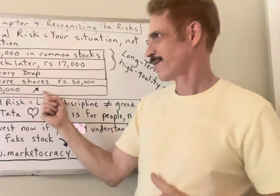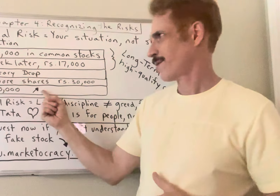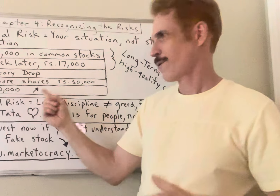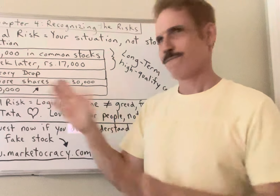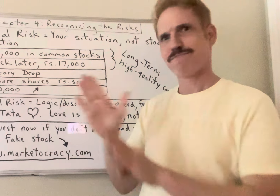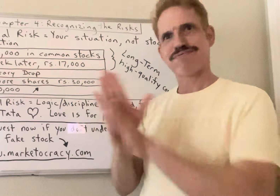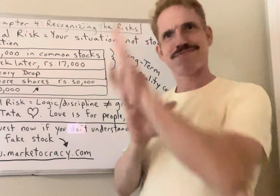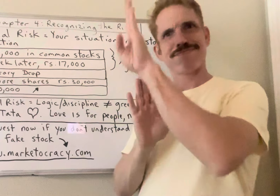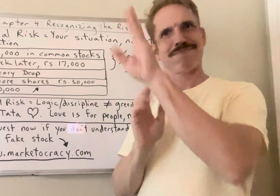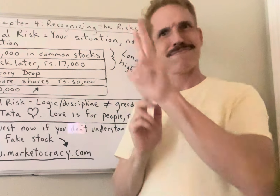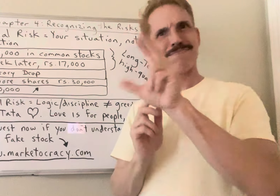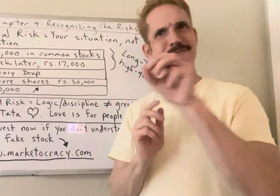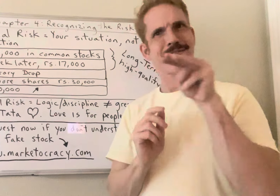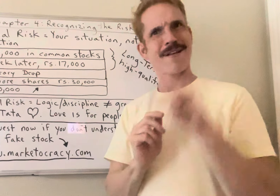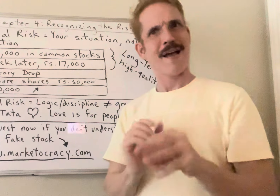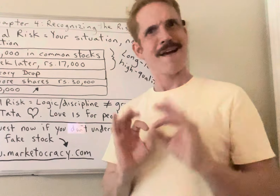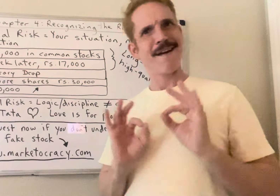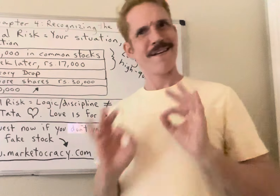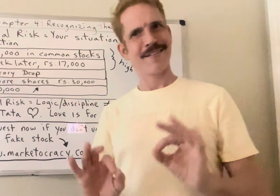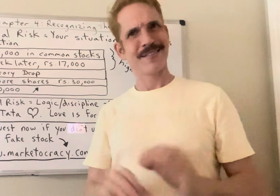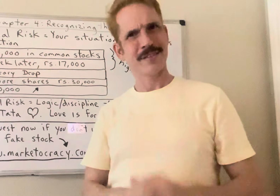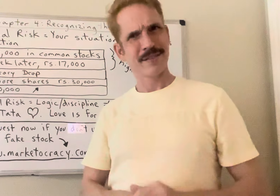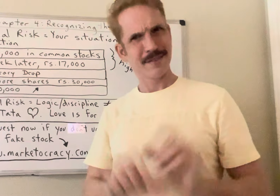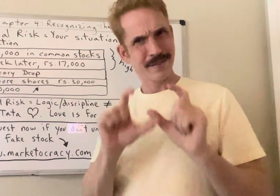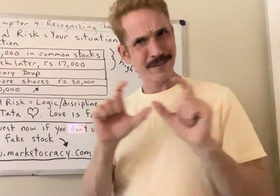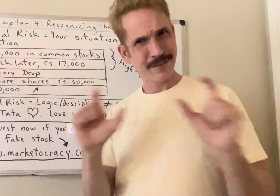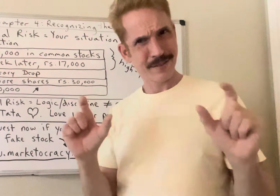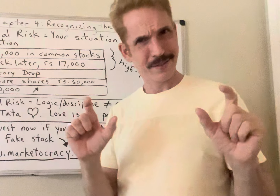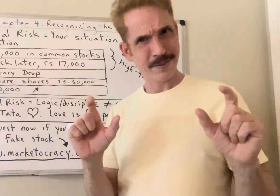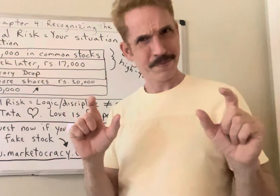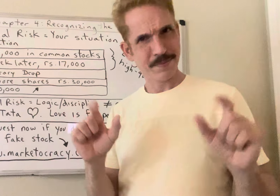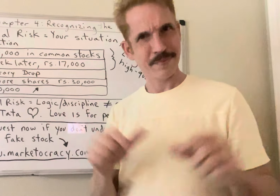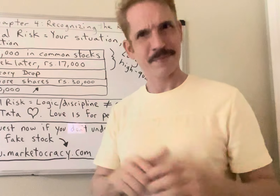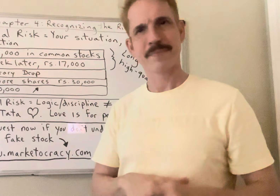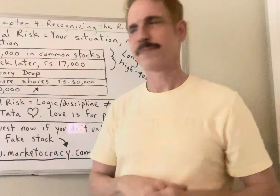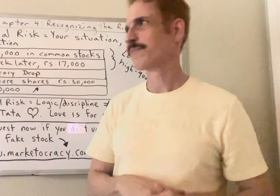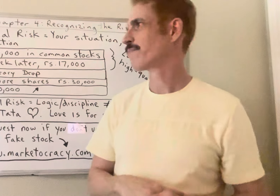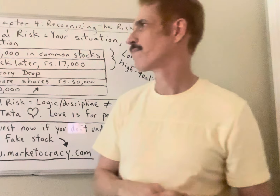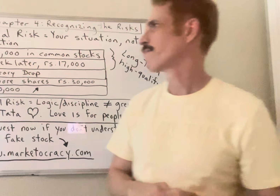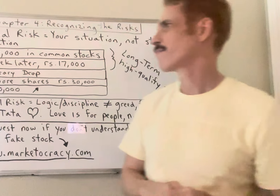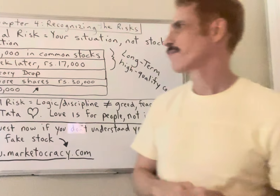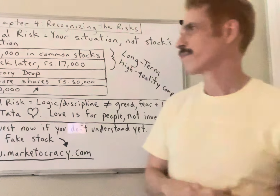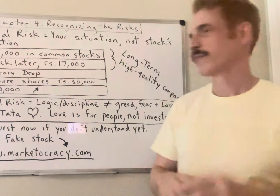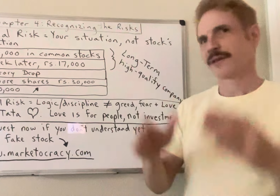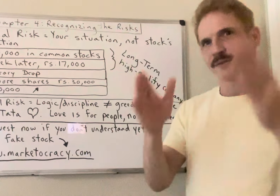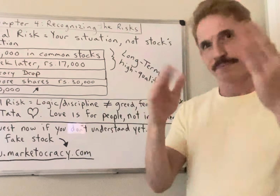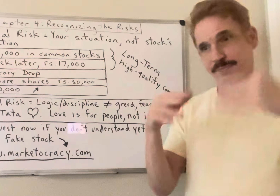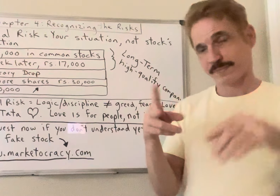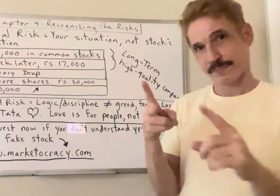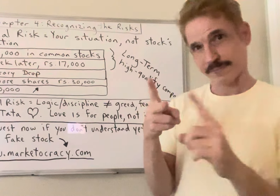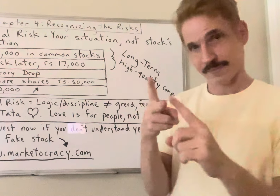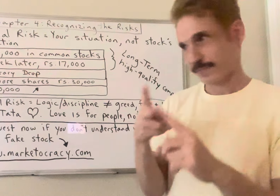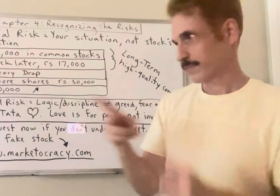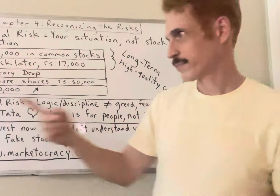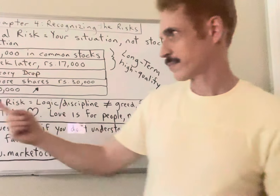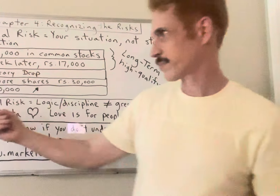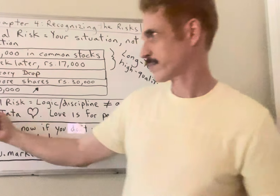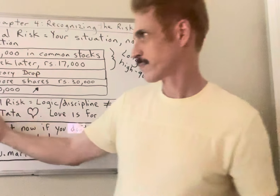The thing is, I wonder why doesn't he do it up now? Why do we have to go through all that? That's a mystery. I'm